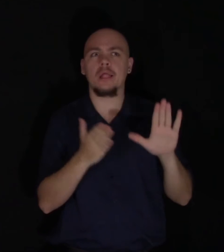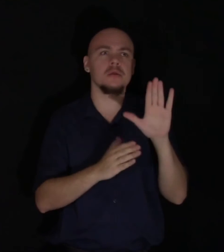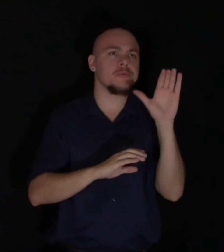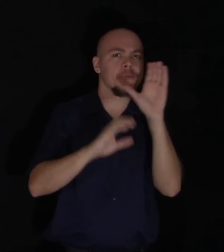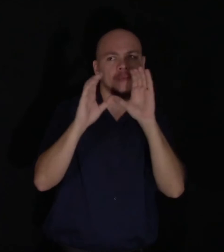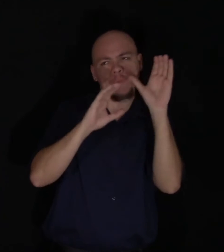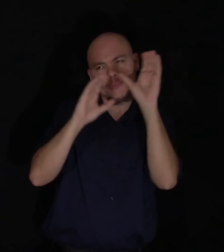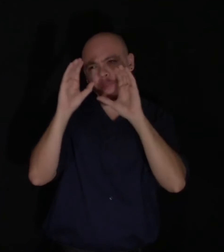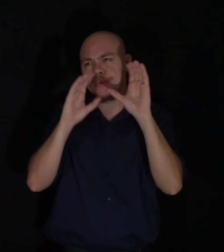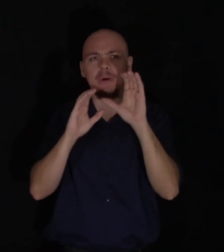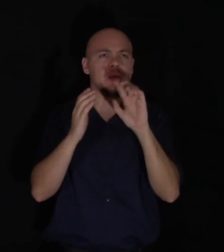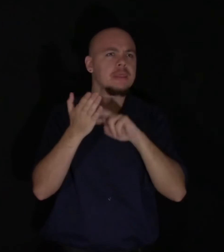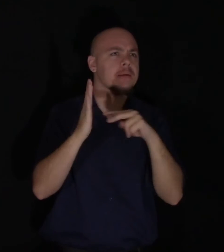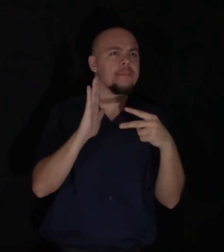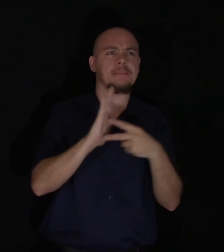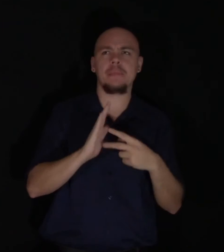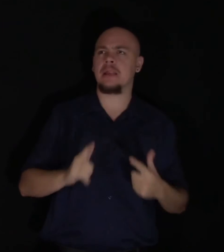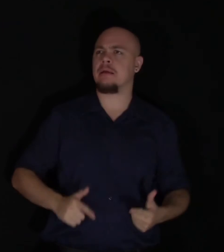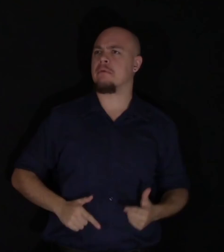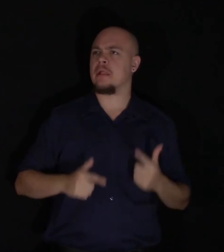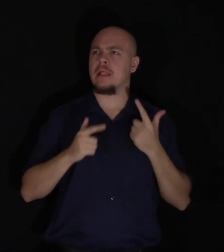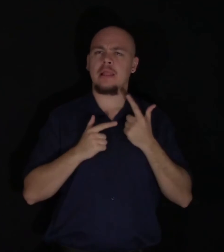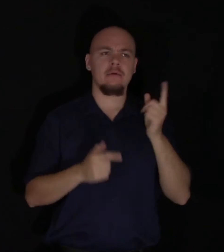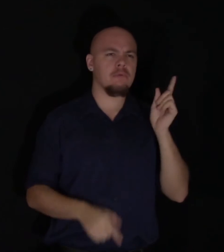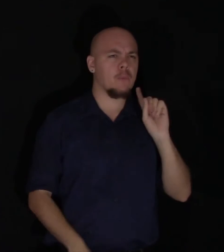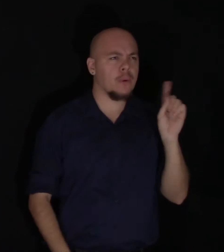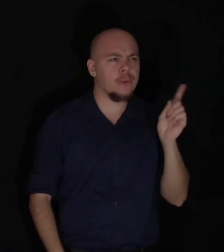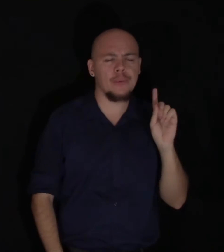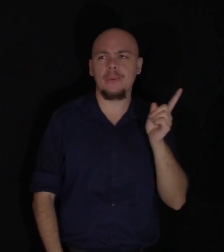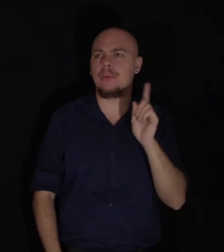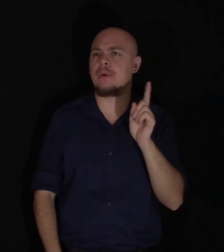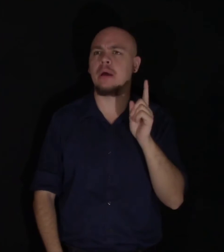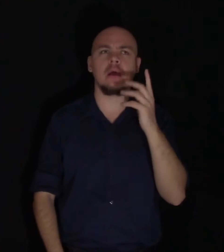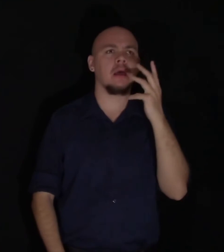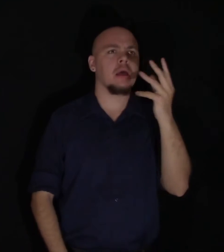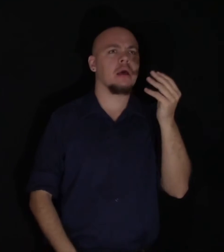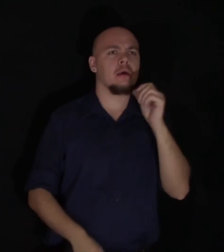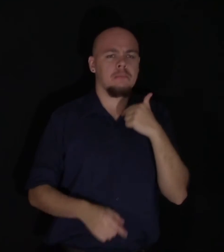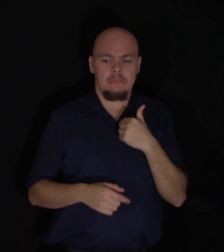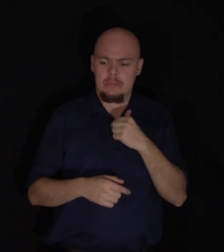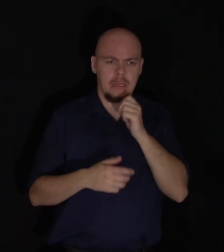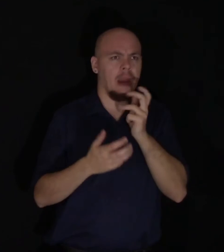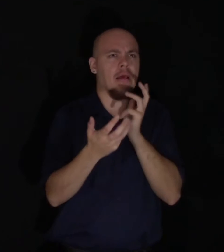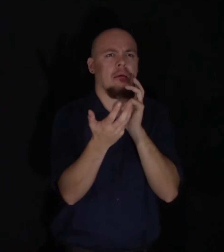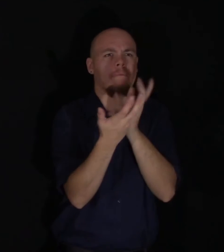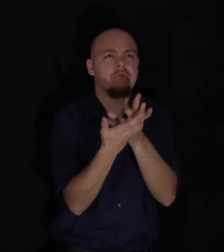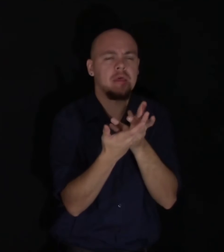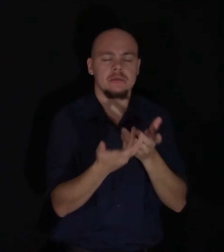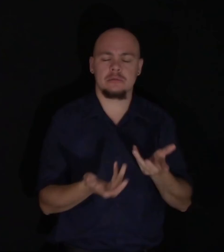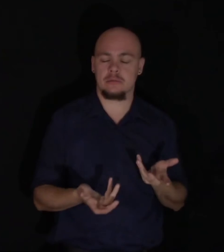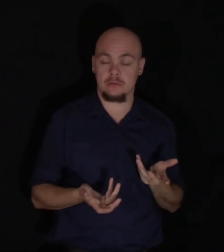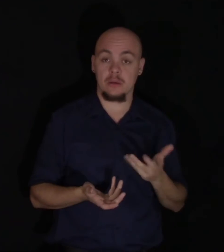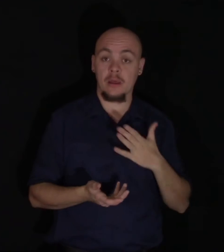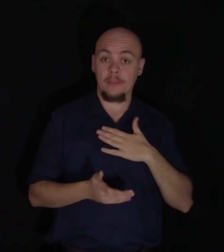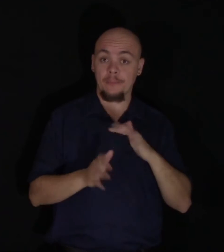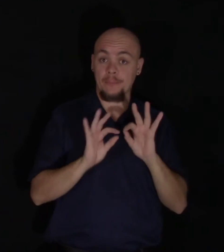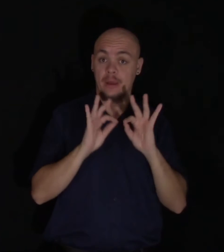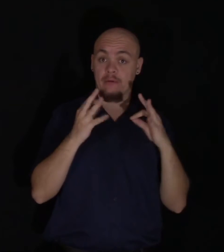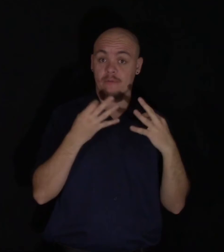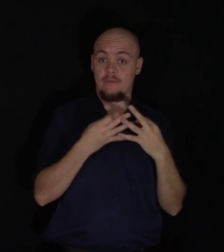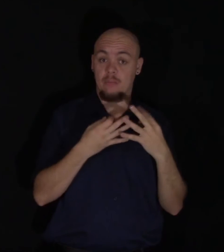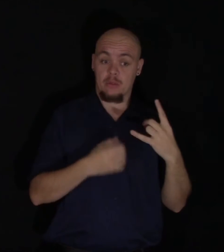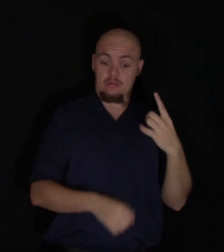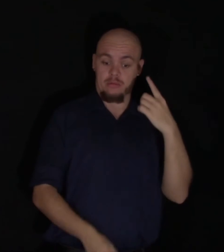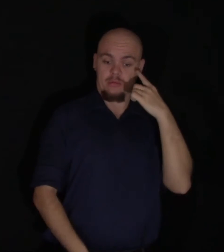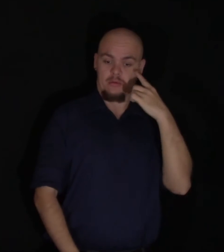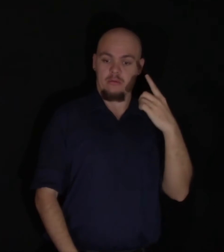still searching for this meaning of life, really not fitting in. And my family thought for sure